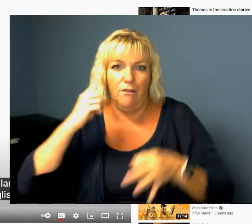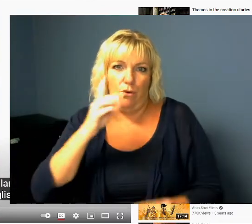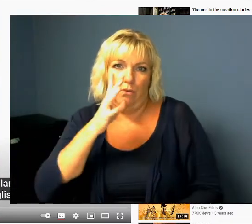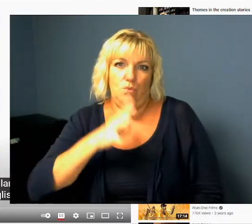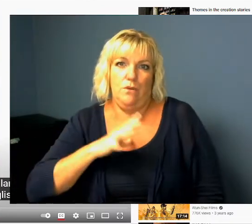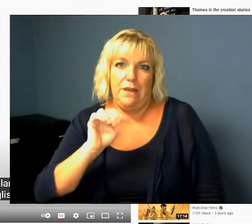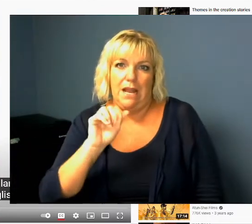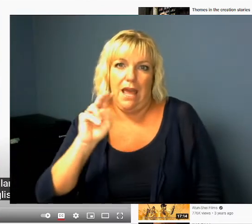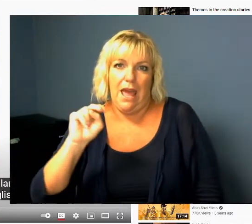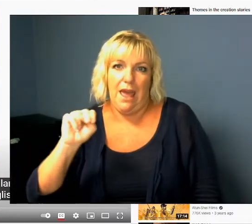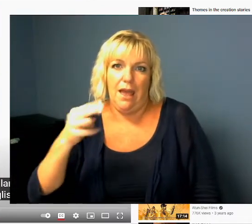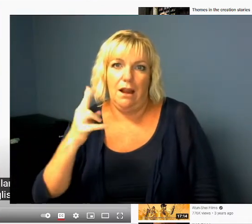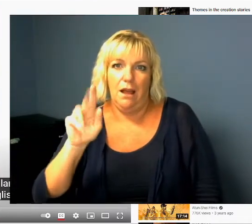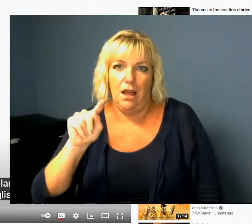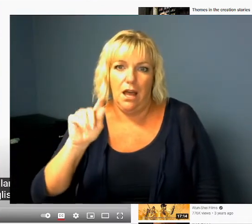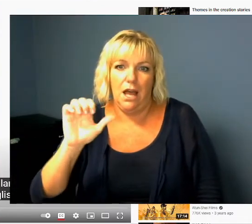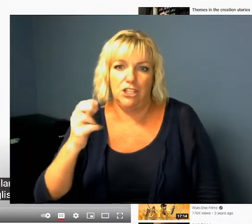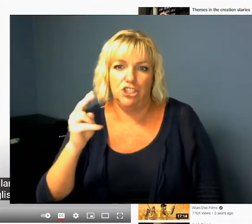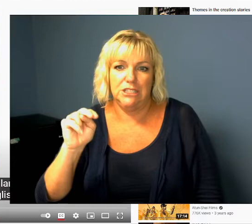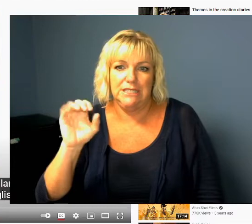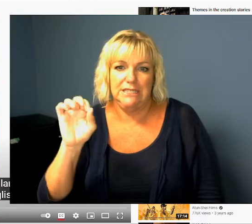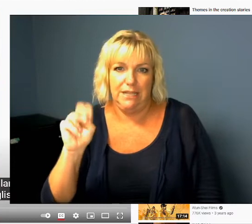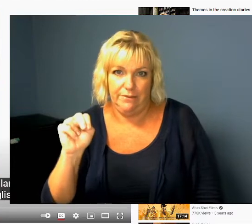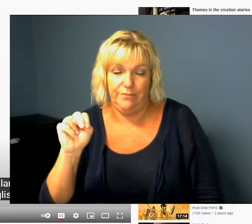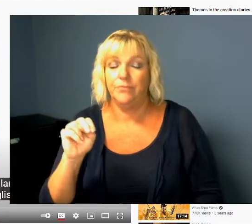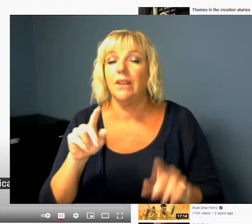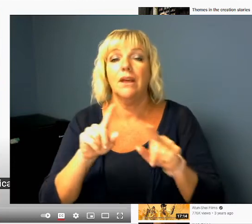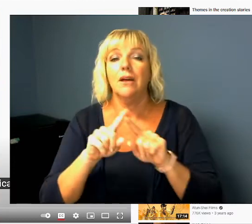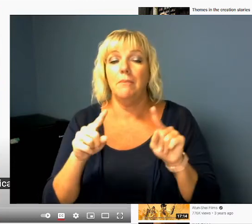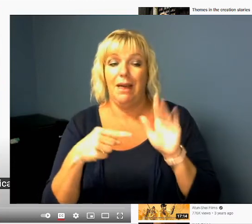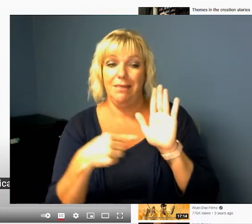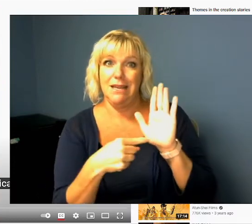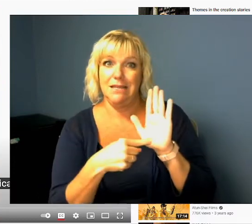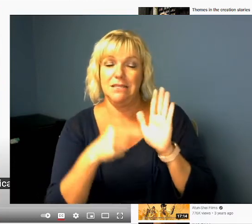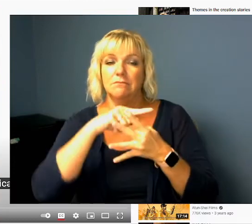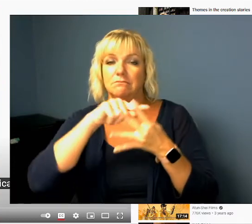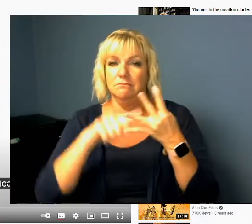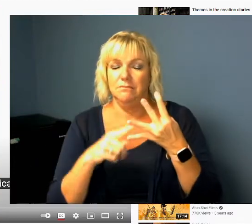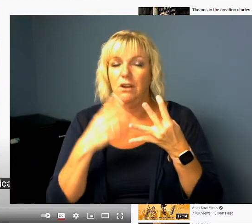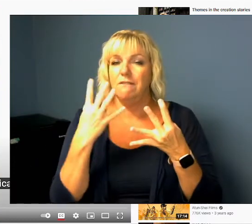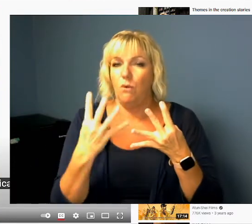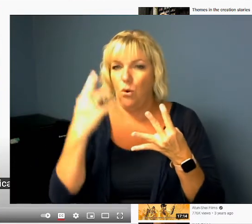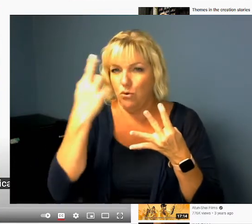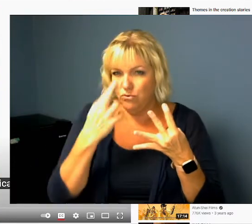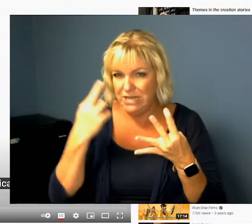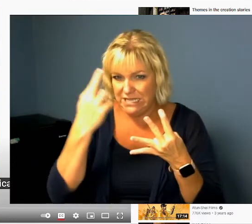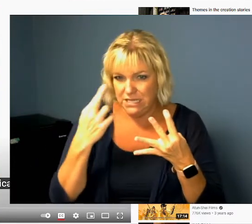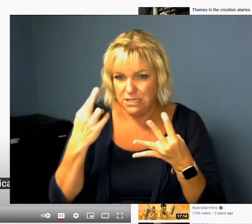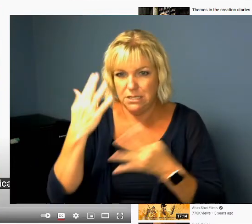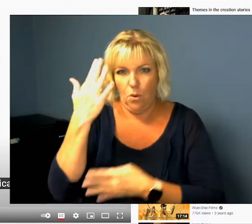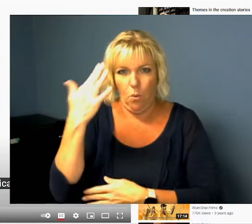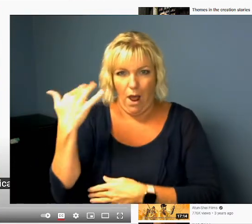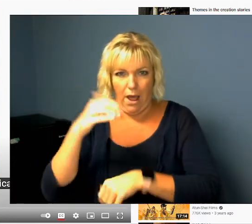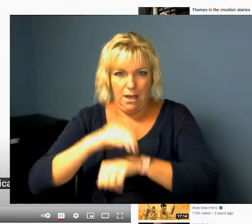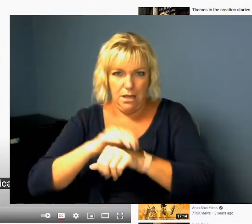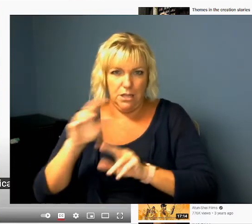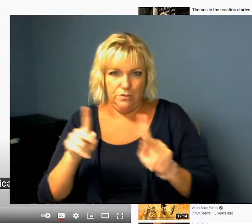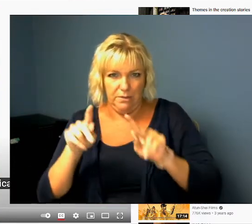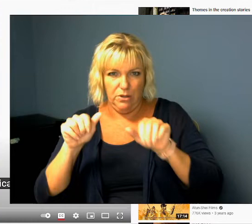that land? He gives 4 reasons why the English should be able to take Native Americans' land.